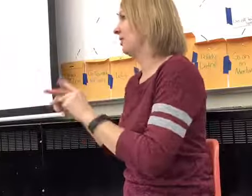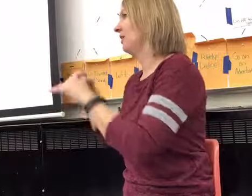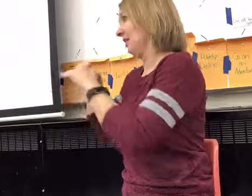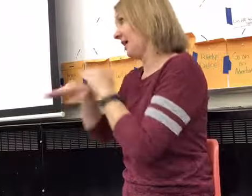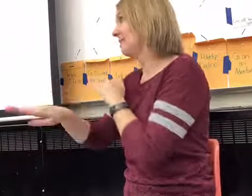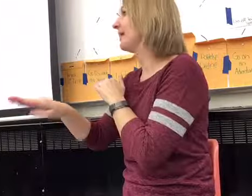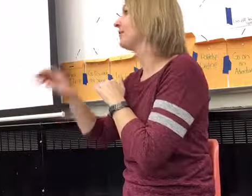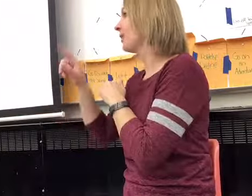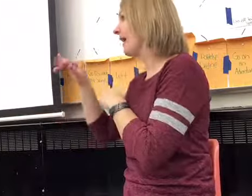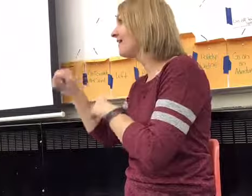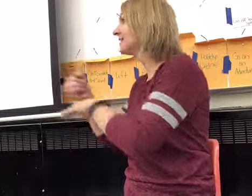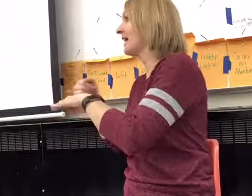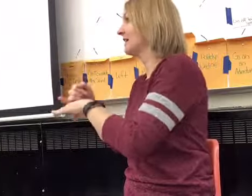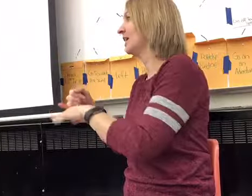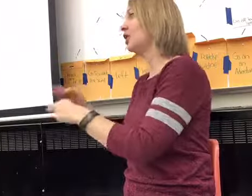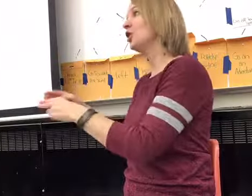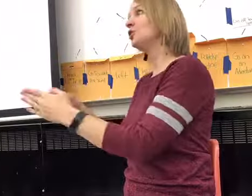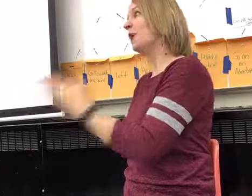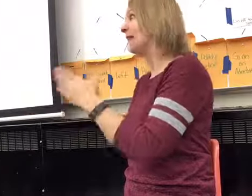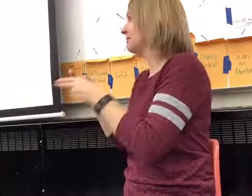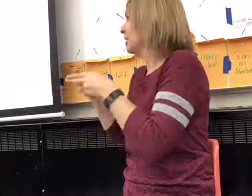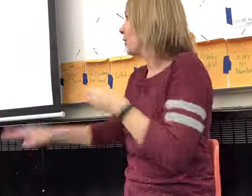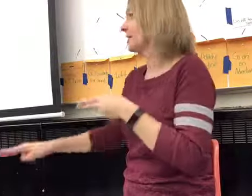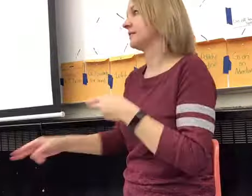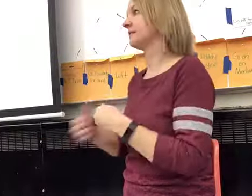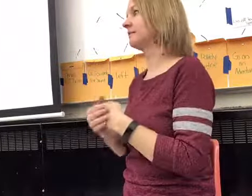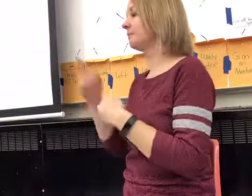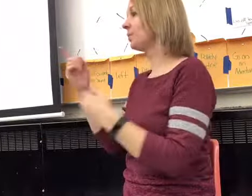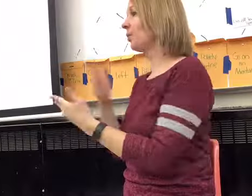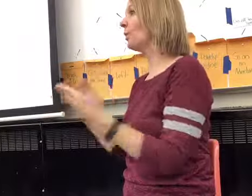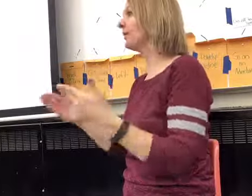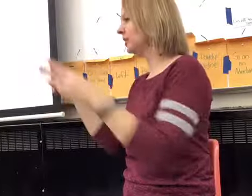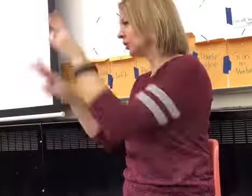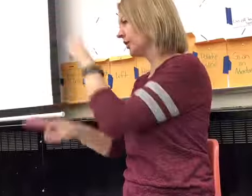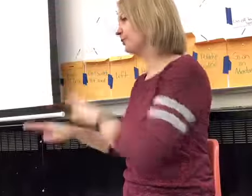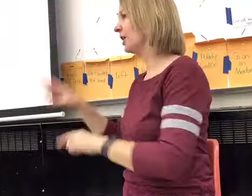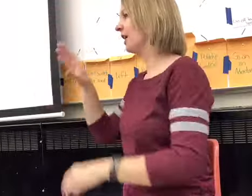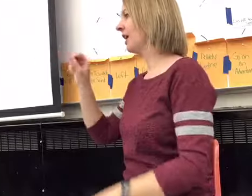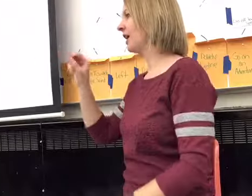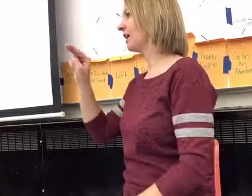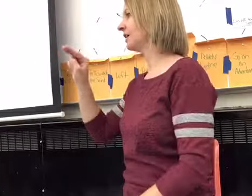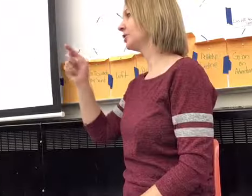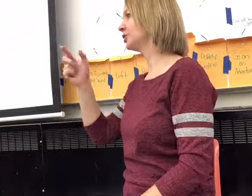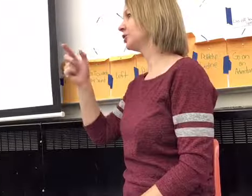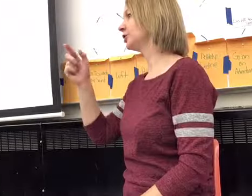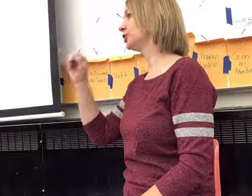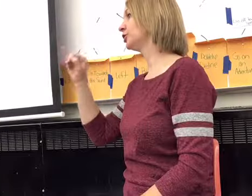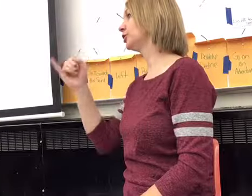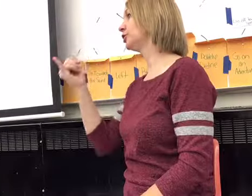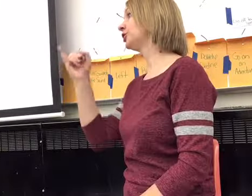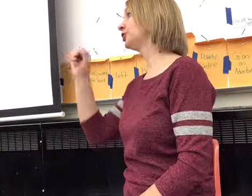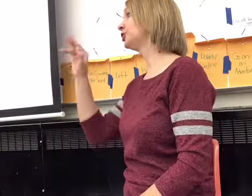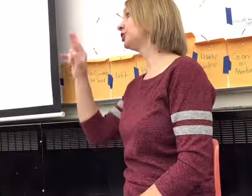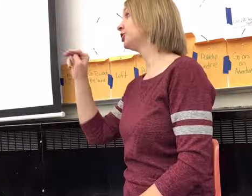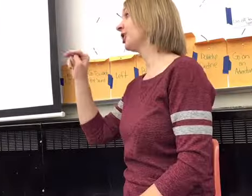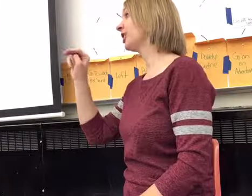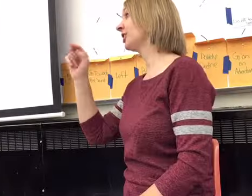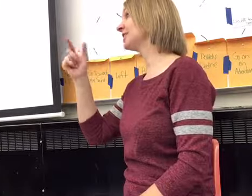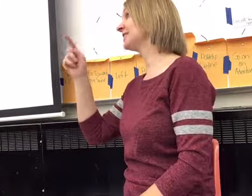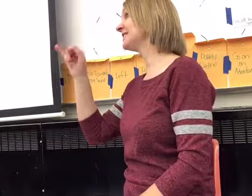to be quick. One of the things you're going to look for is what is known as conjunctivitis. Now, when you guys go to the eye doctor, they check this. If